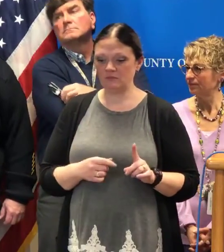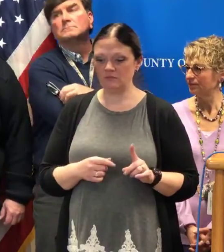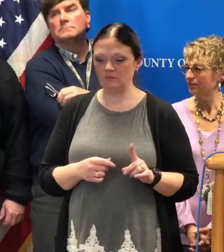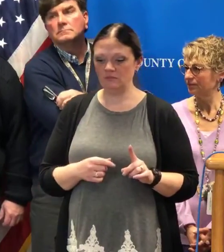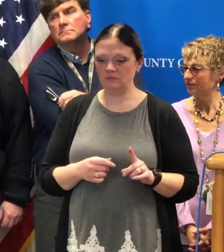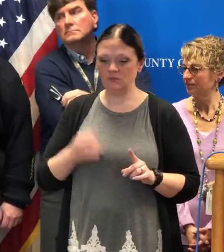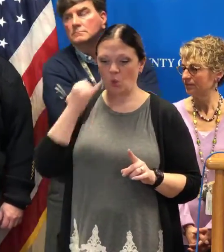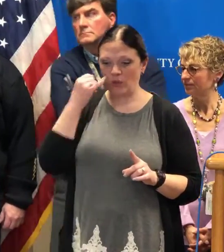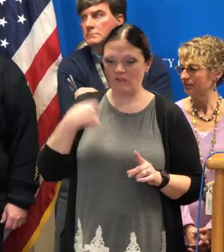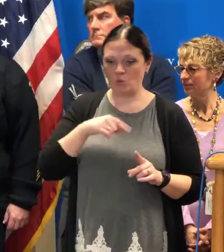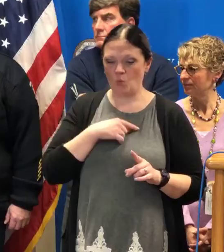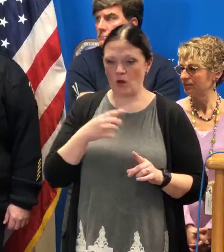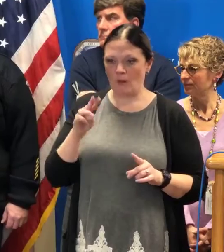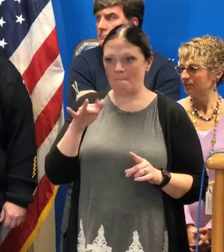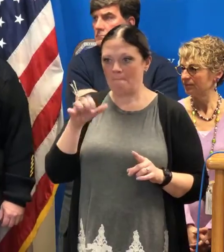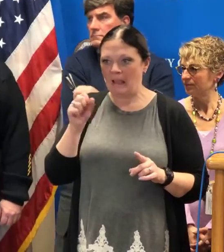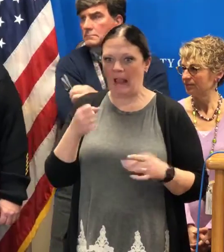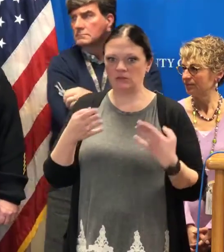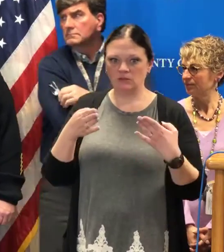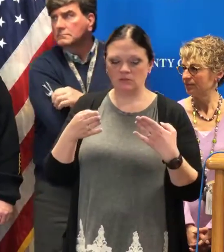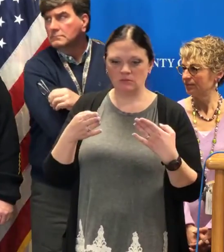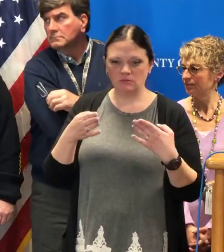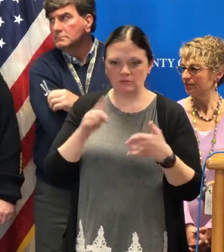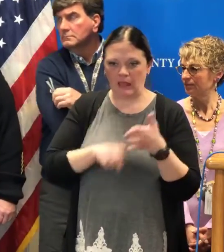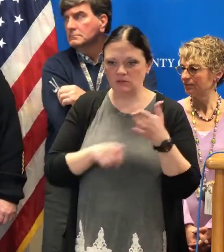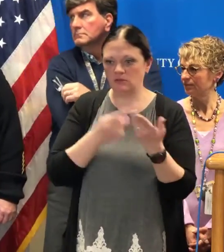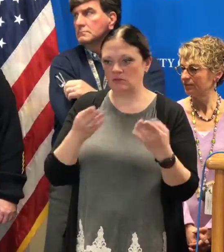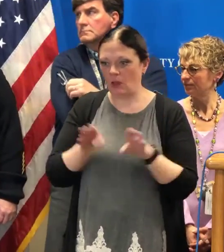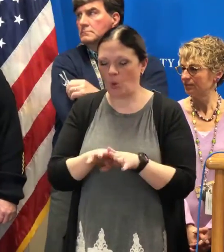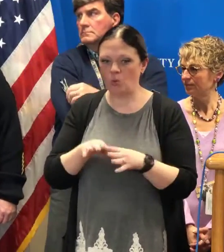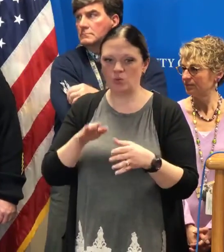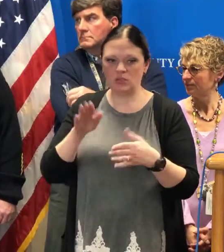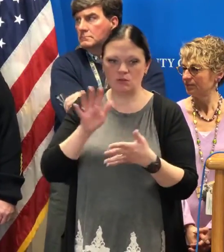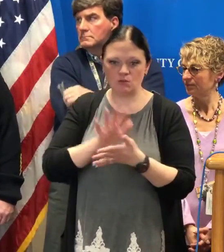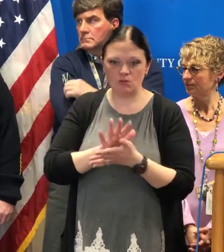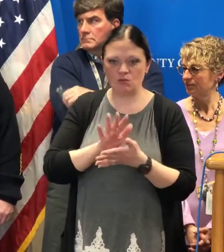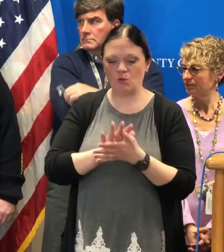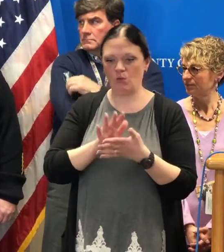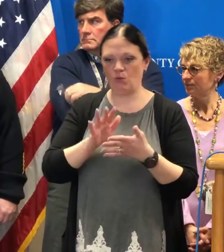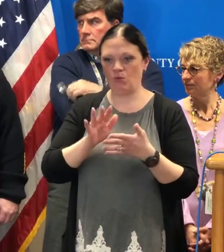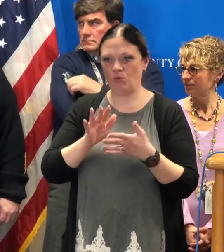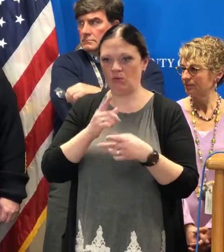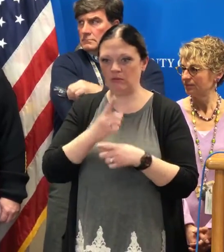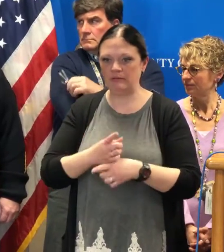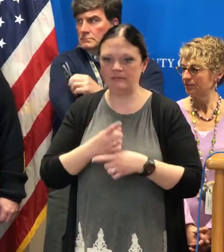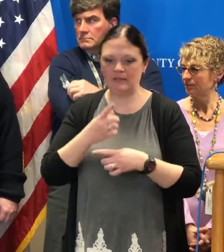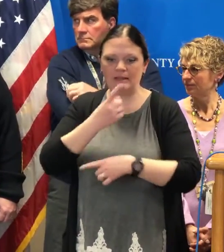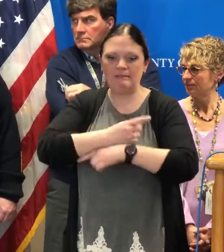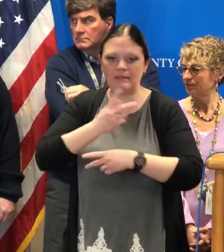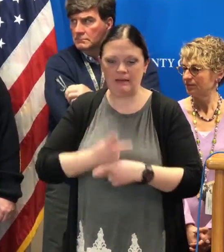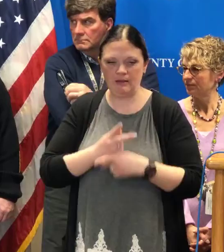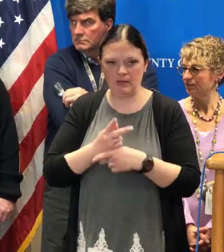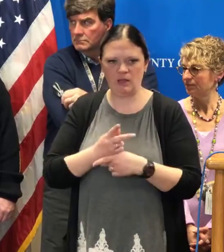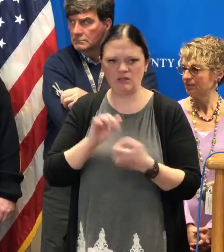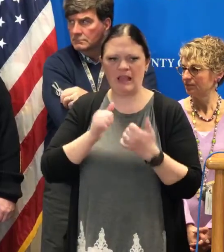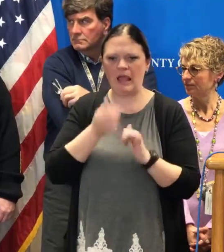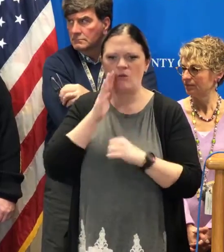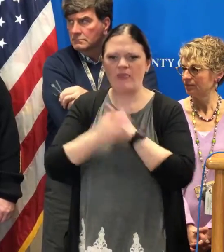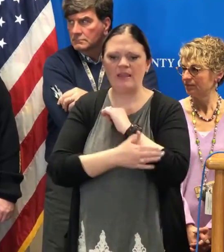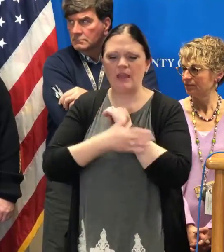mass canceling, closing school districts, daycares, how is the county ready to help parents who are going to be looking